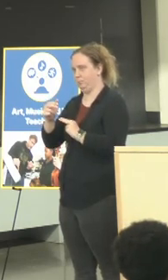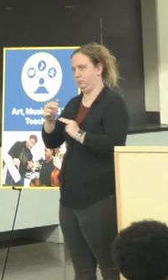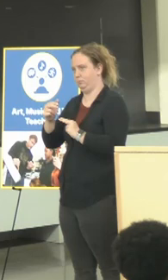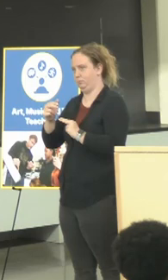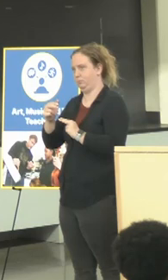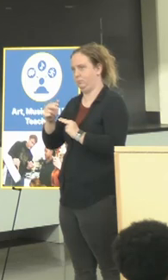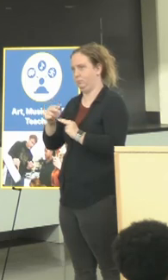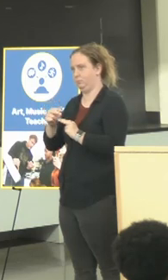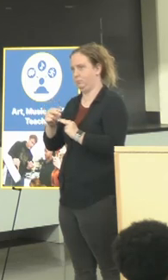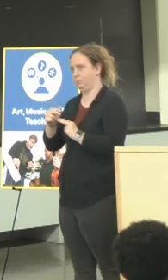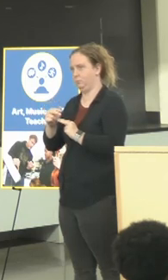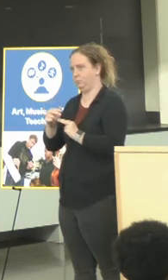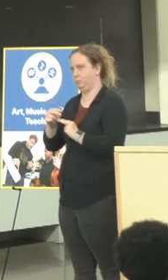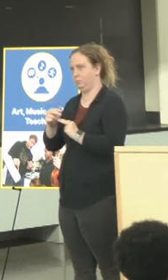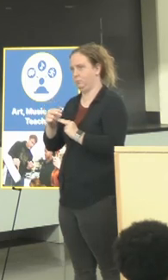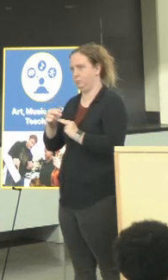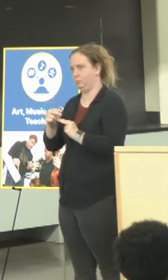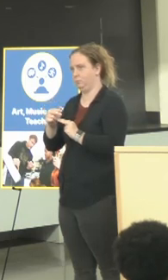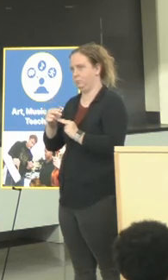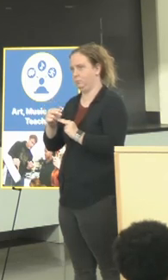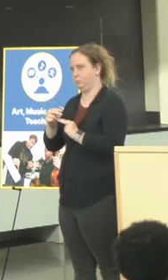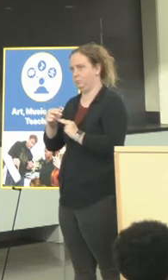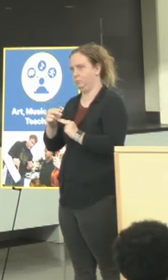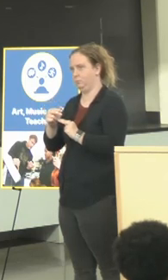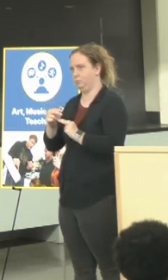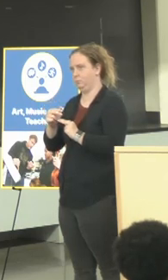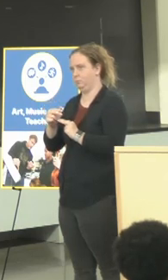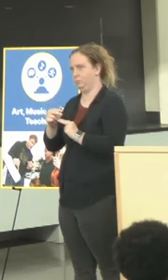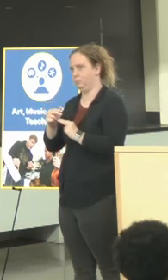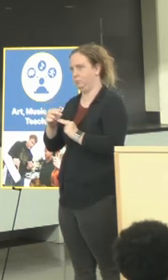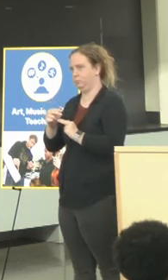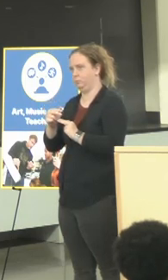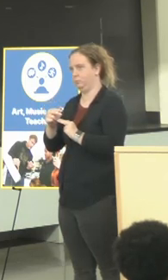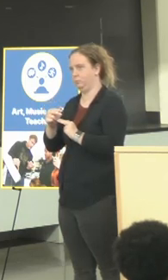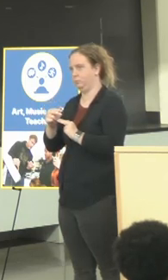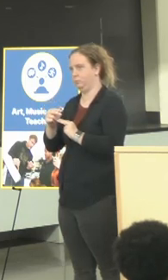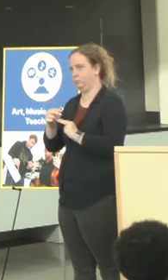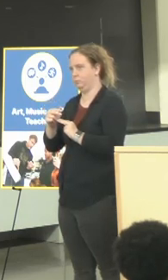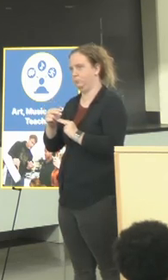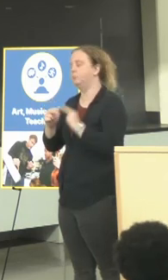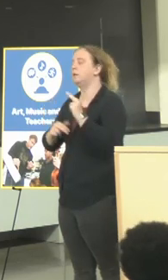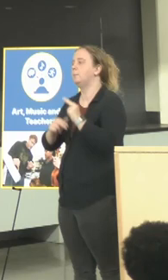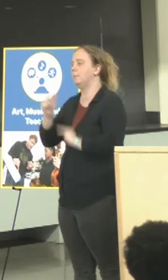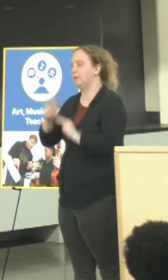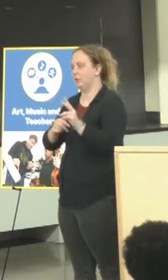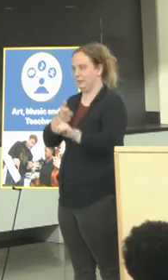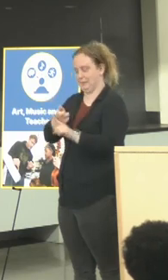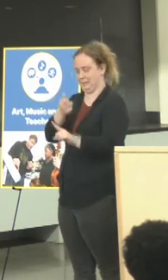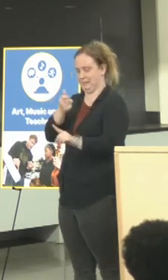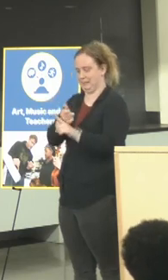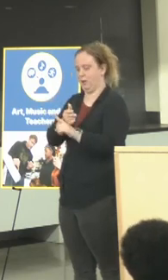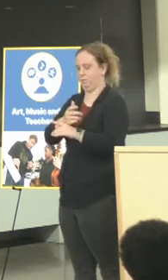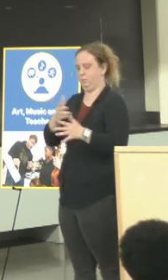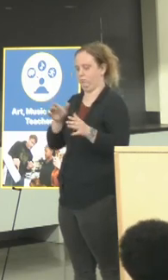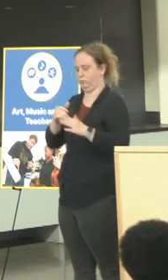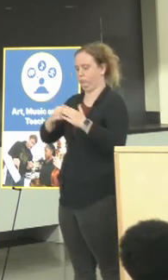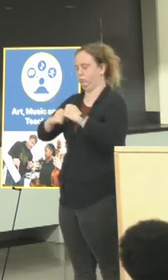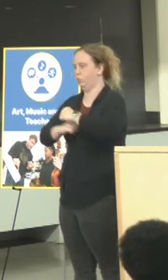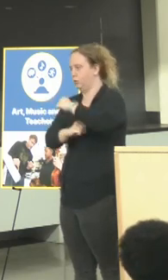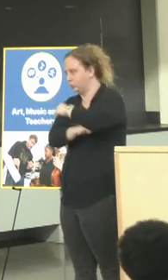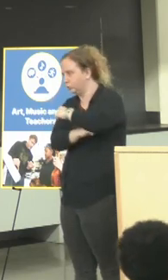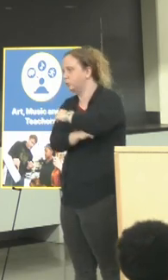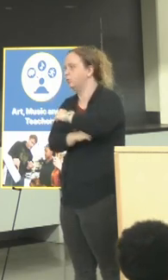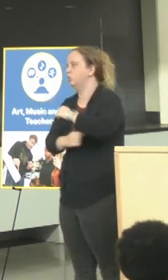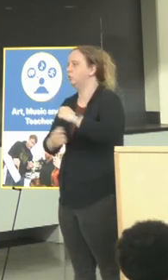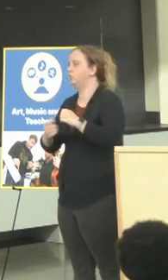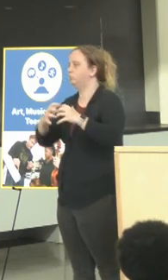So you know, buildings that are too small to ever support all the services we want to offer